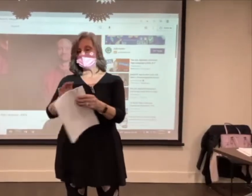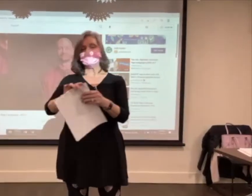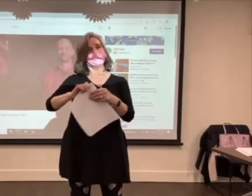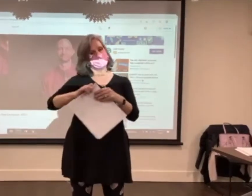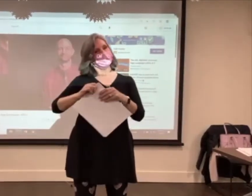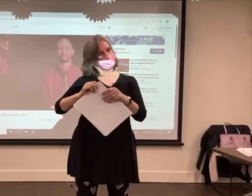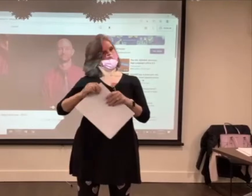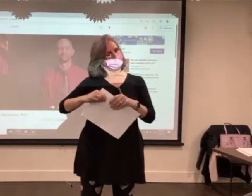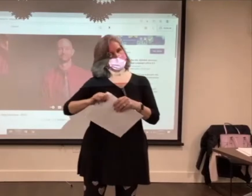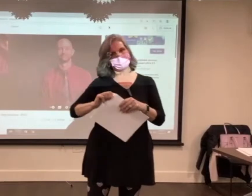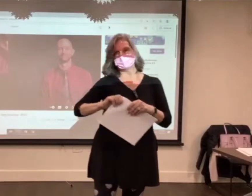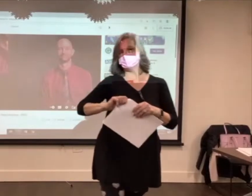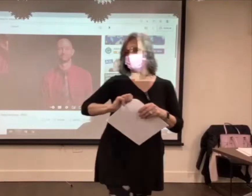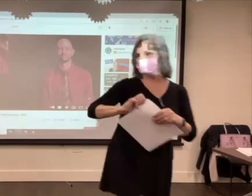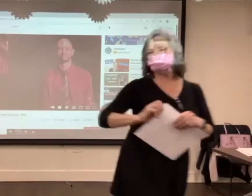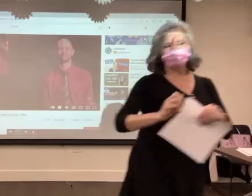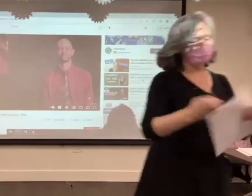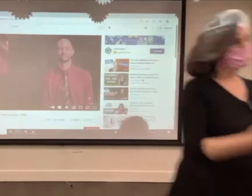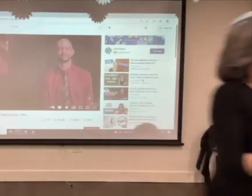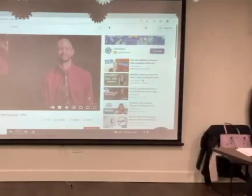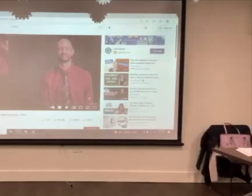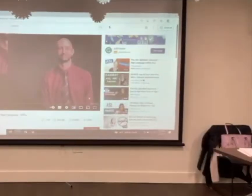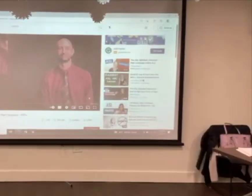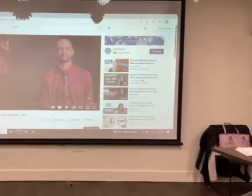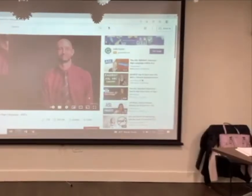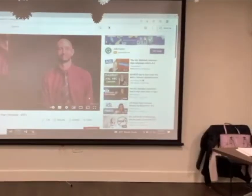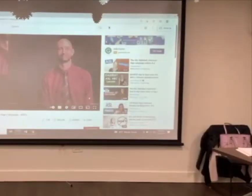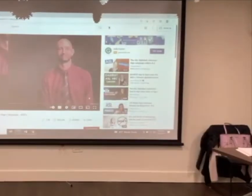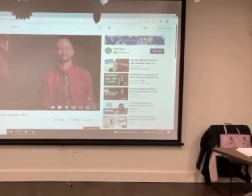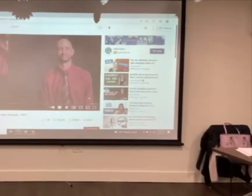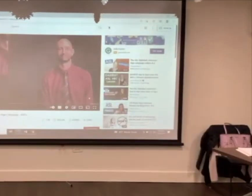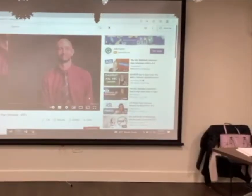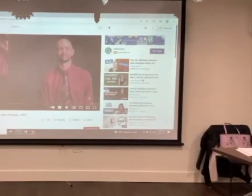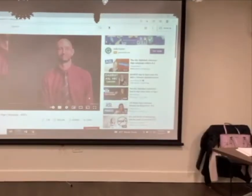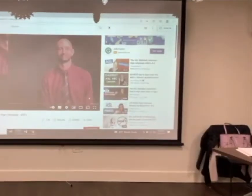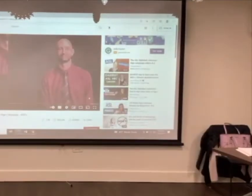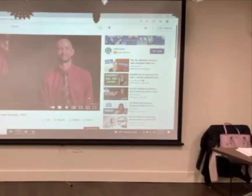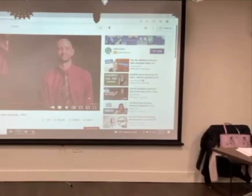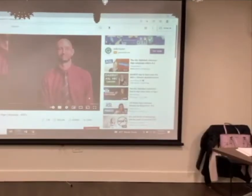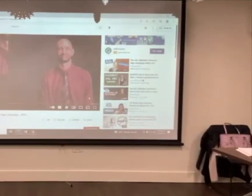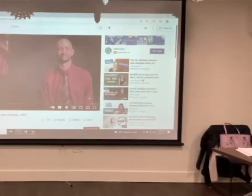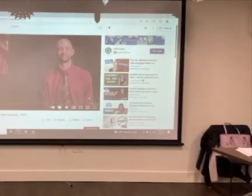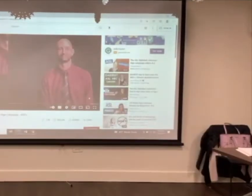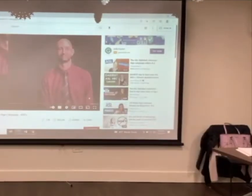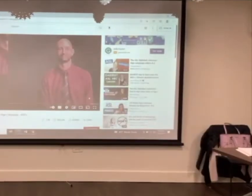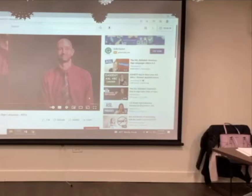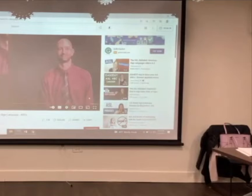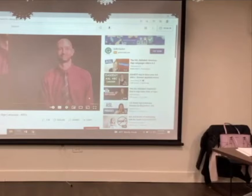But it does help you to review. For those of you who are online, I did email this if you would like a copy of